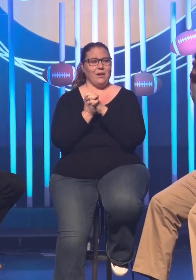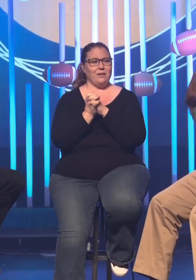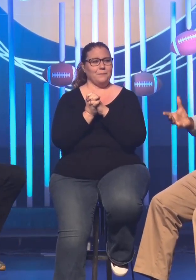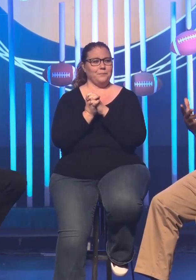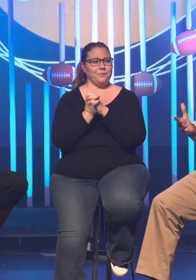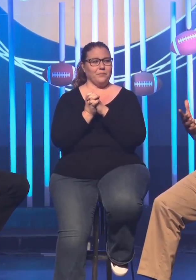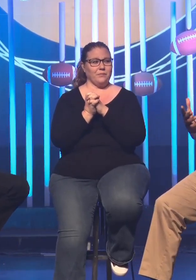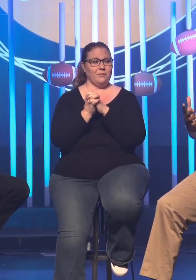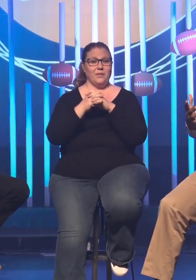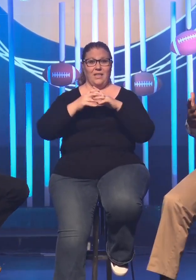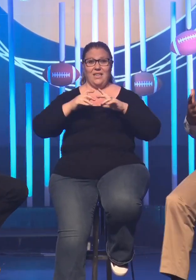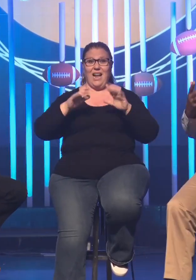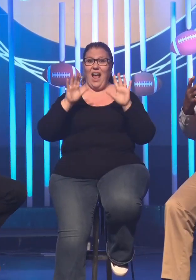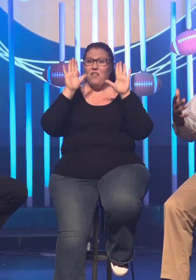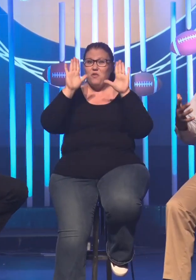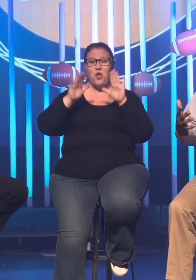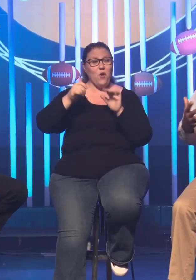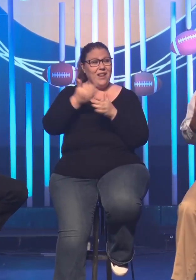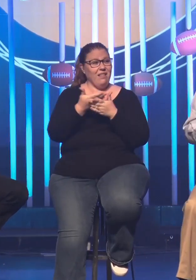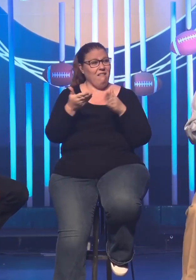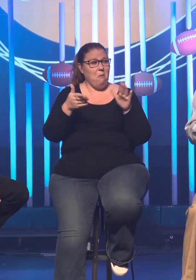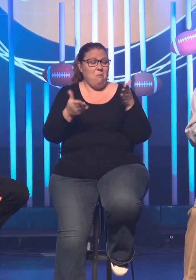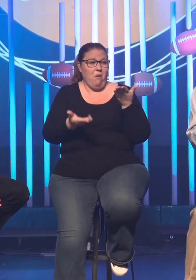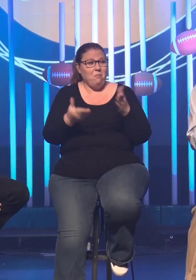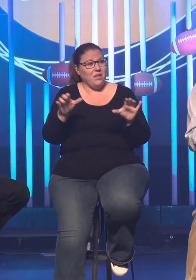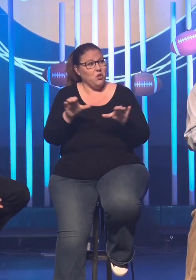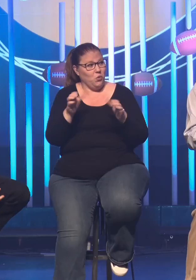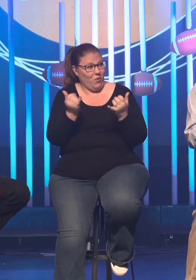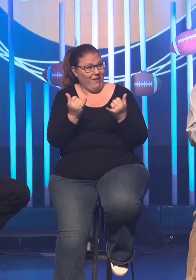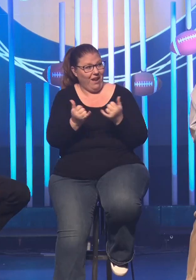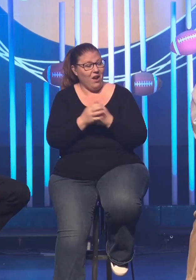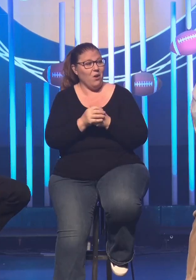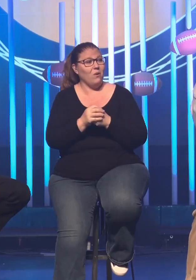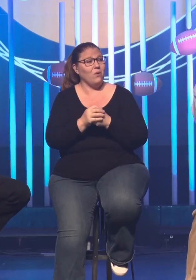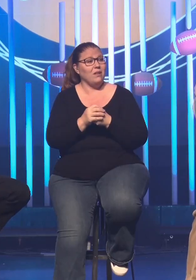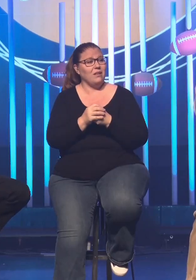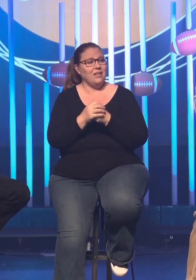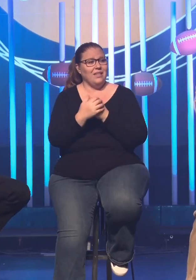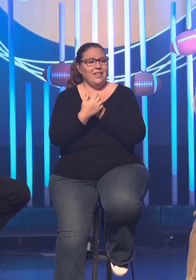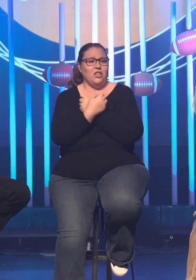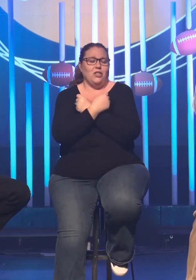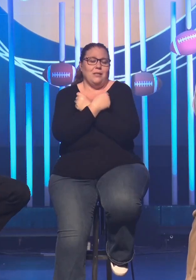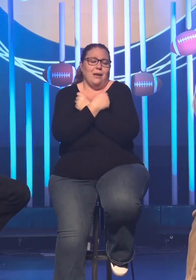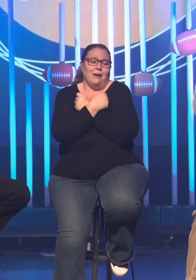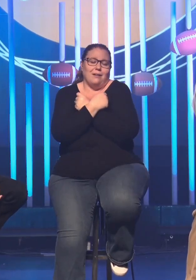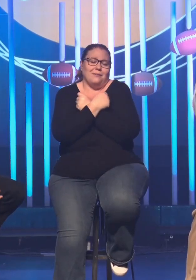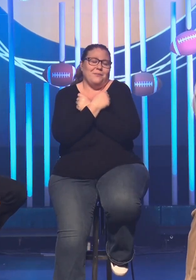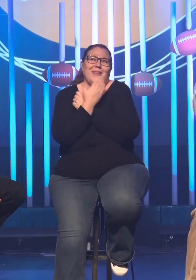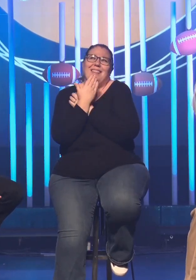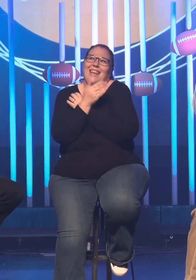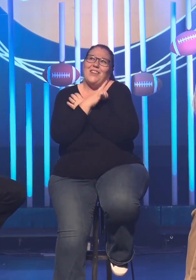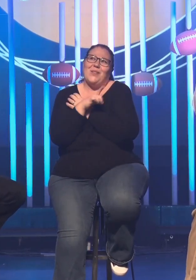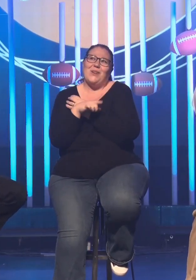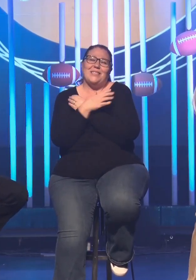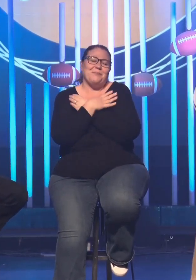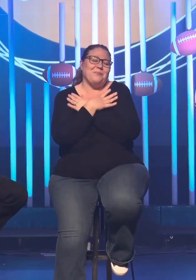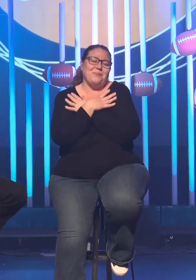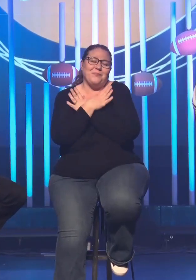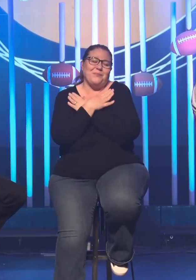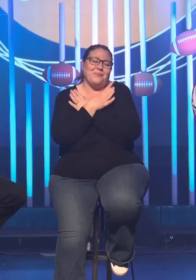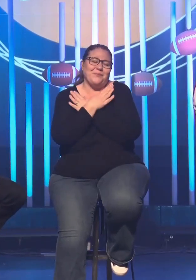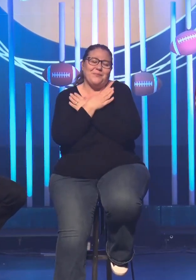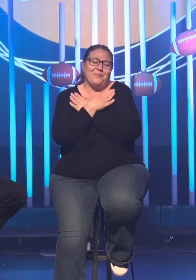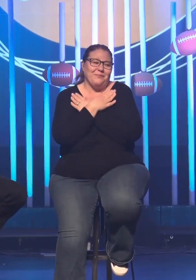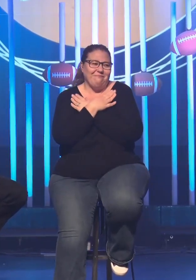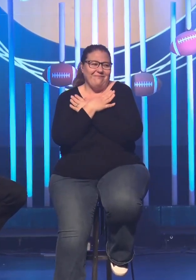And the greatest thing that you can probably do about right now is just to hug yourself and say, thank you, Lord. Isn't that good? Come on,